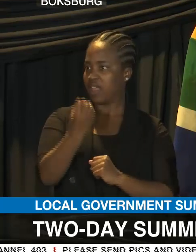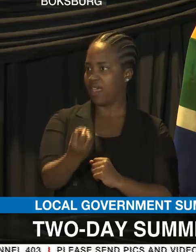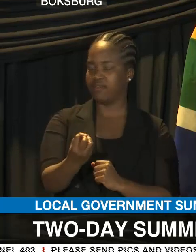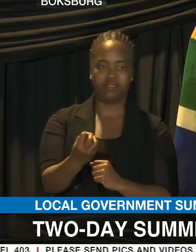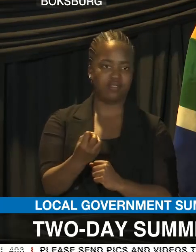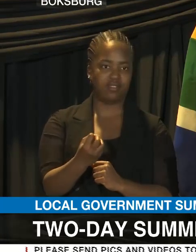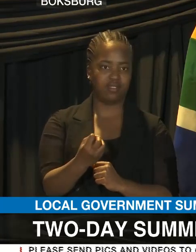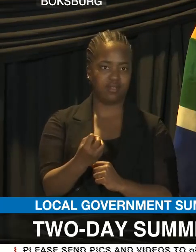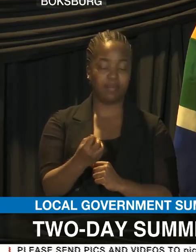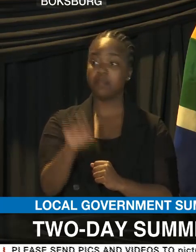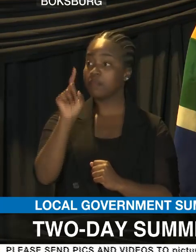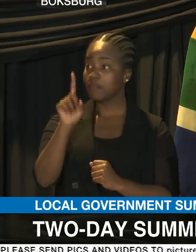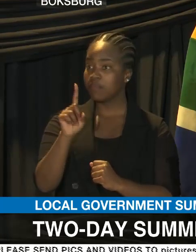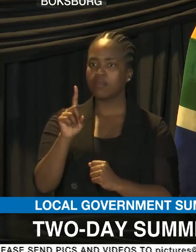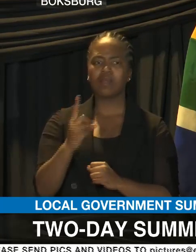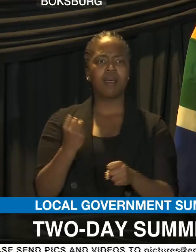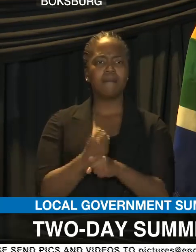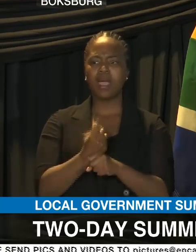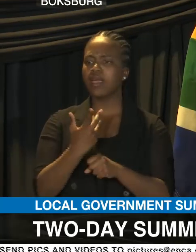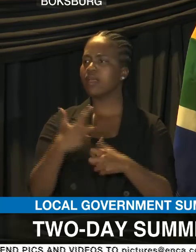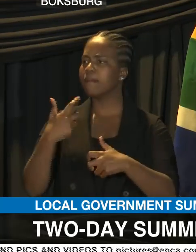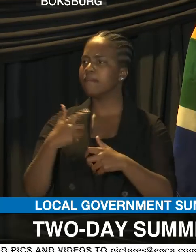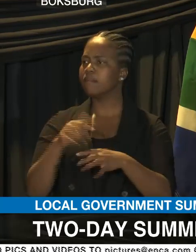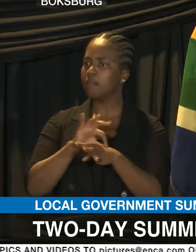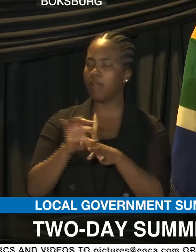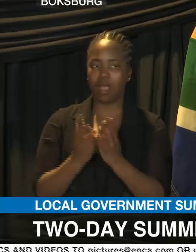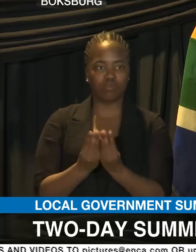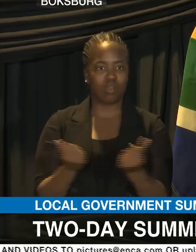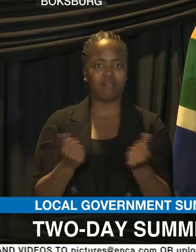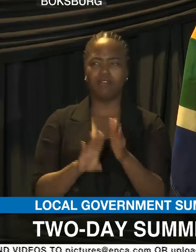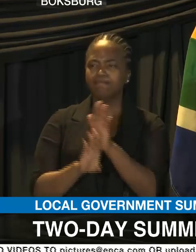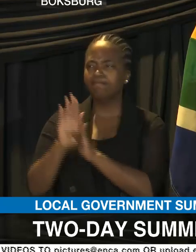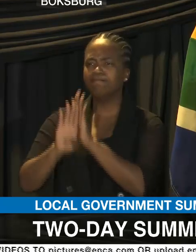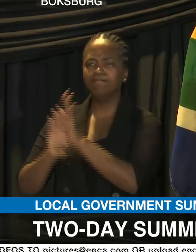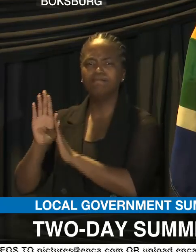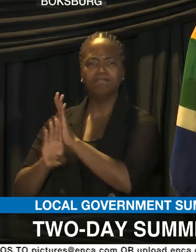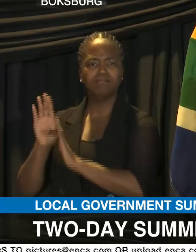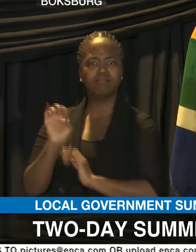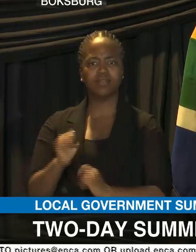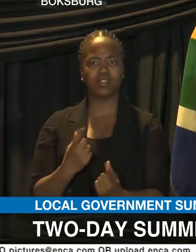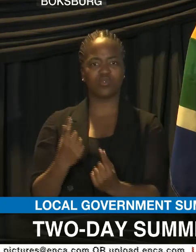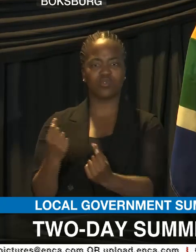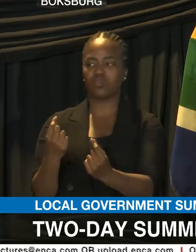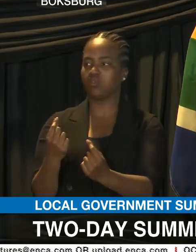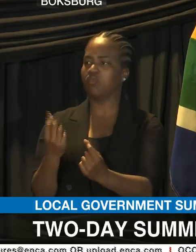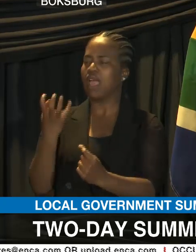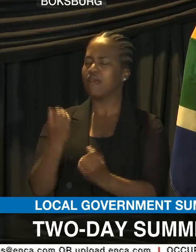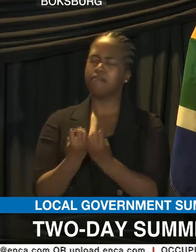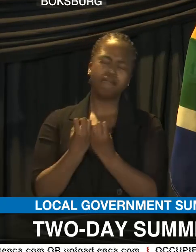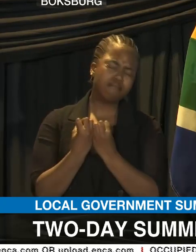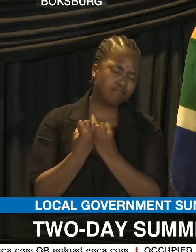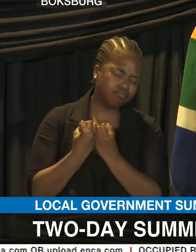there is, but created local solutions, promoted investment, set up a number